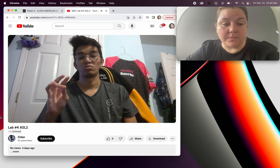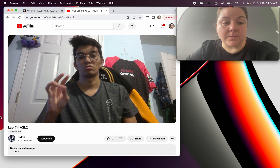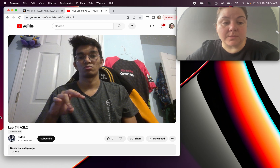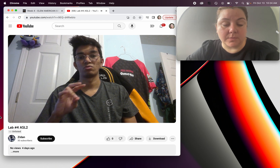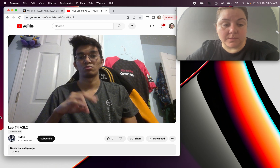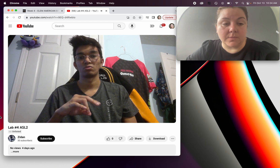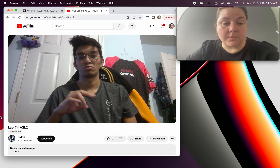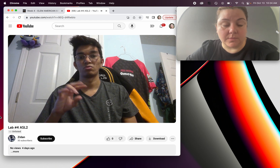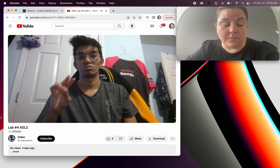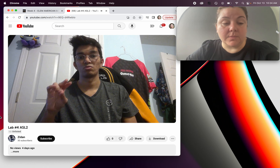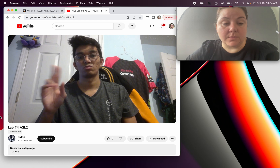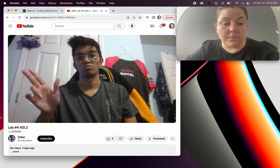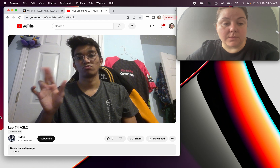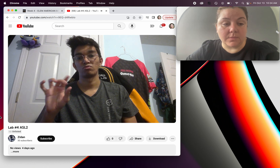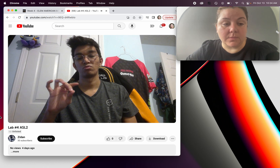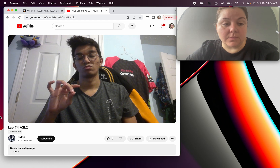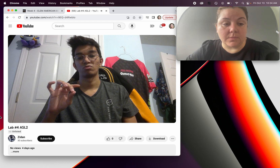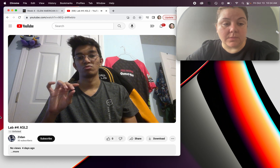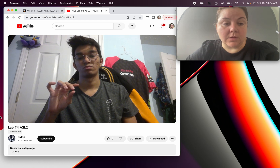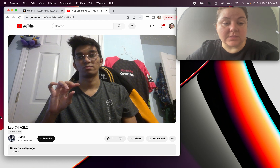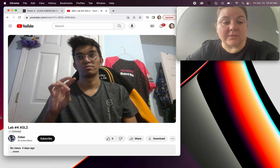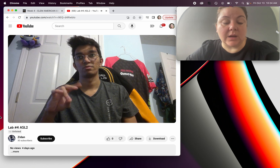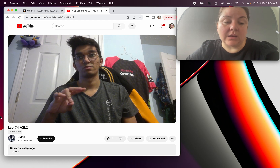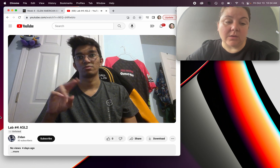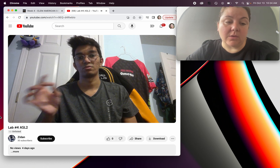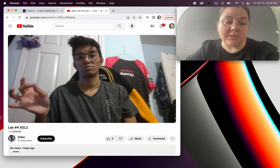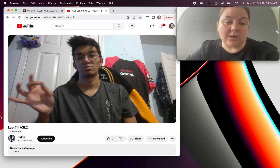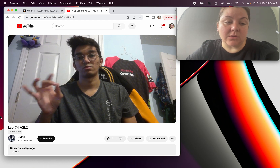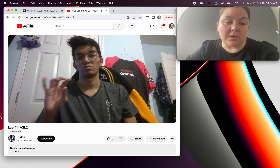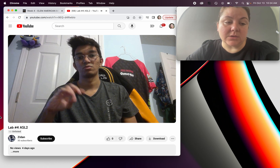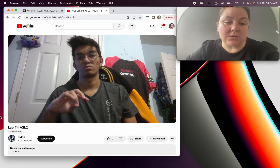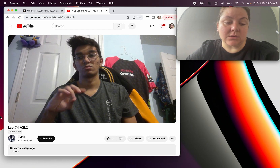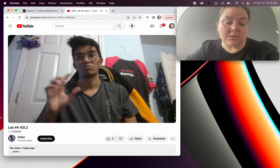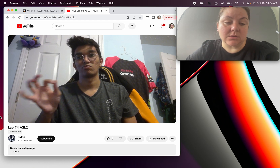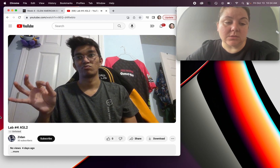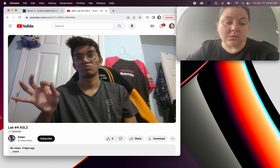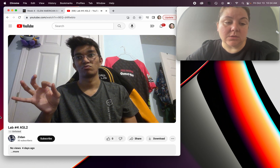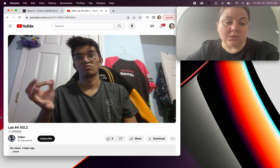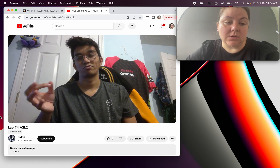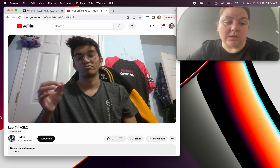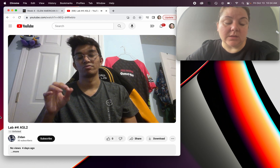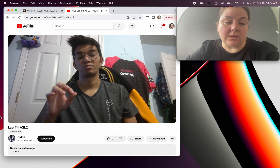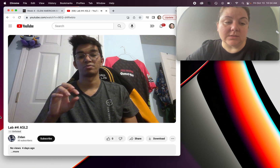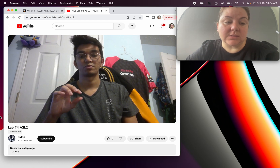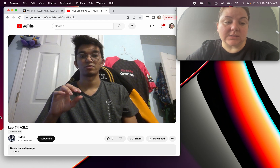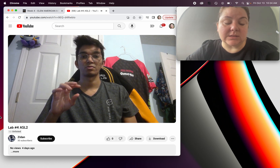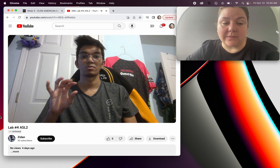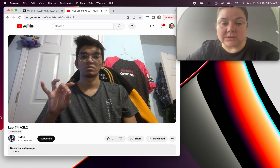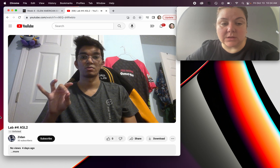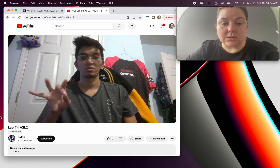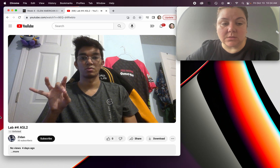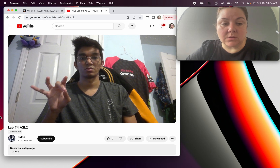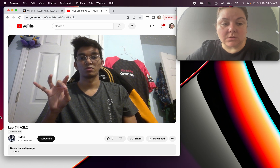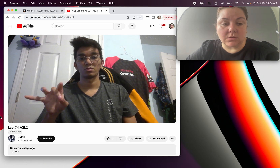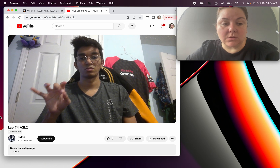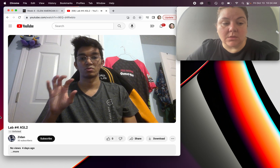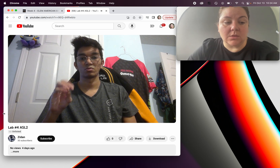Mm-hmm. Mm-hmm. 78 now goes the other direction than the 67